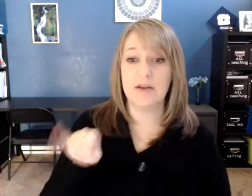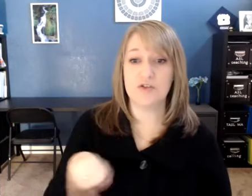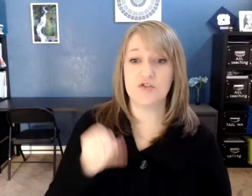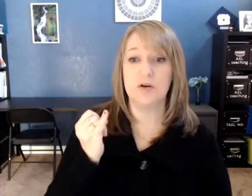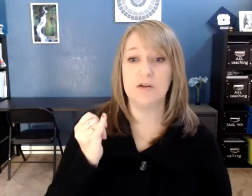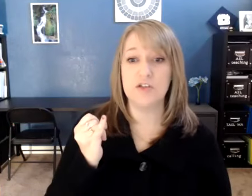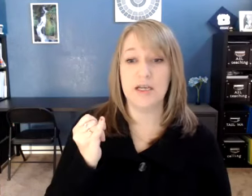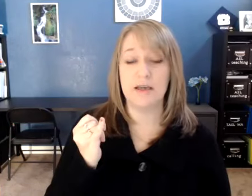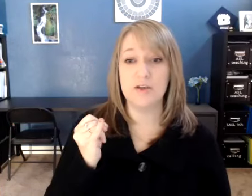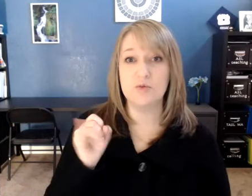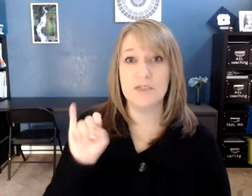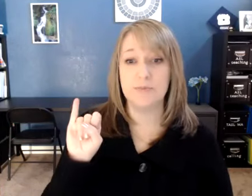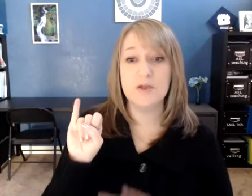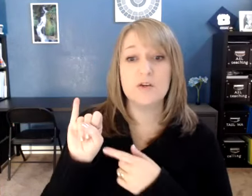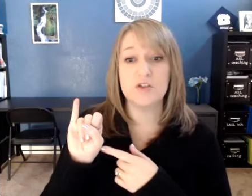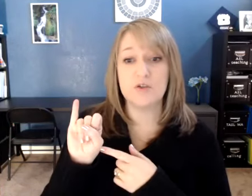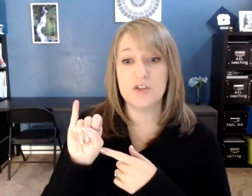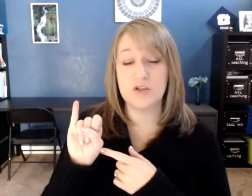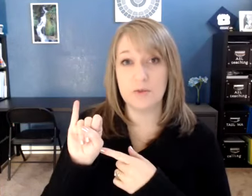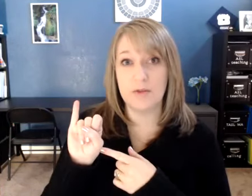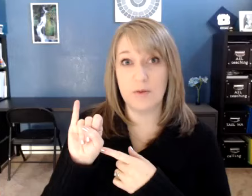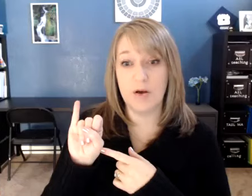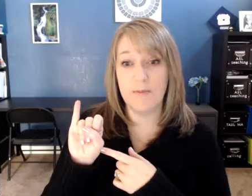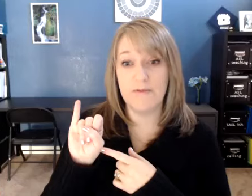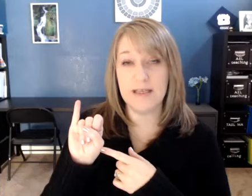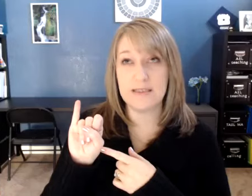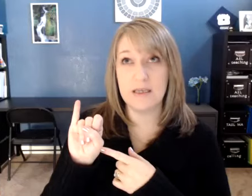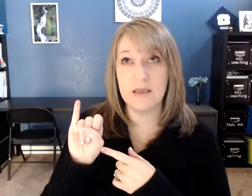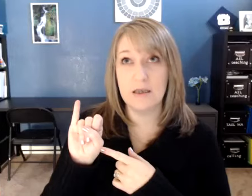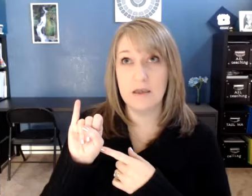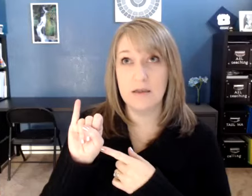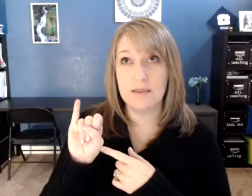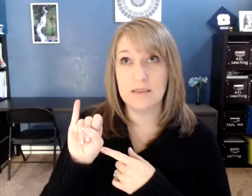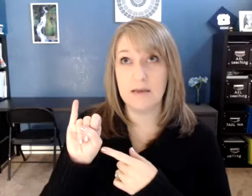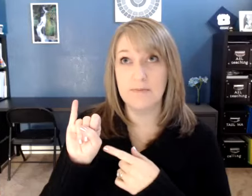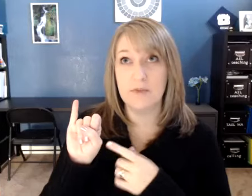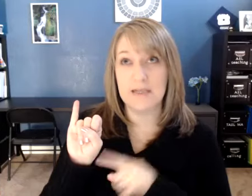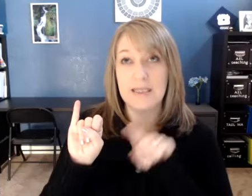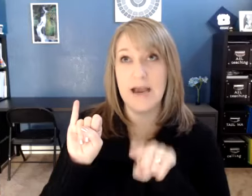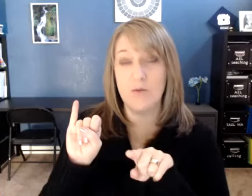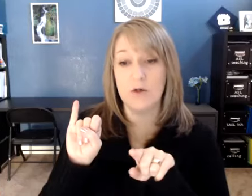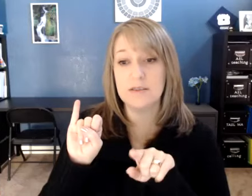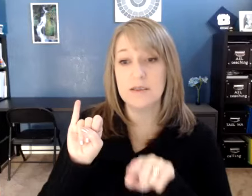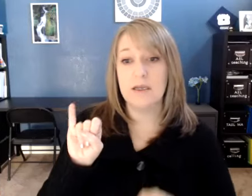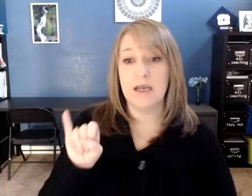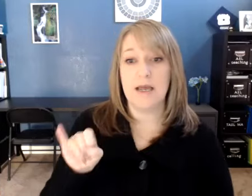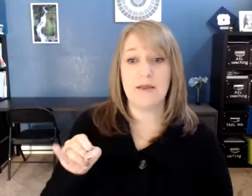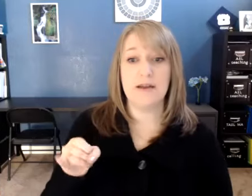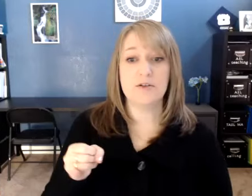just draw a J, you dip. So you start with your palm facing, let's see, facing outwards, and then as